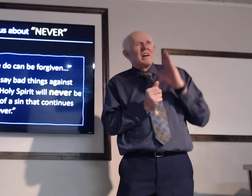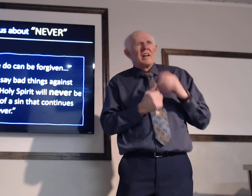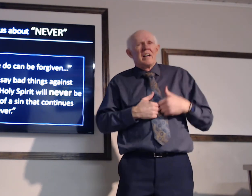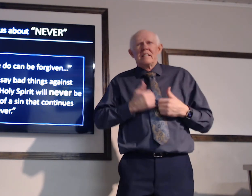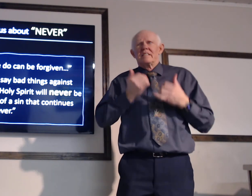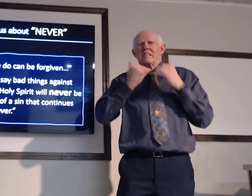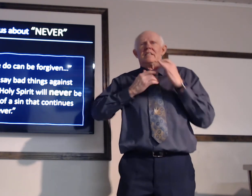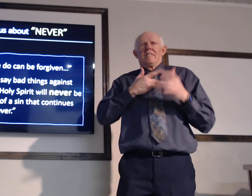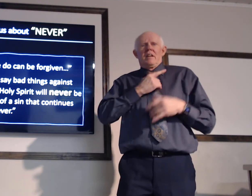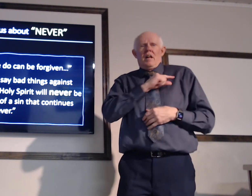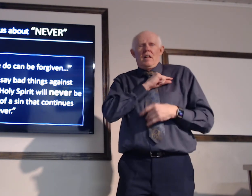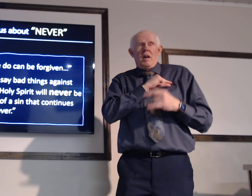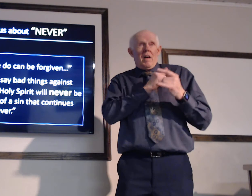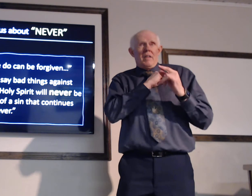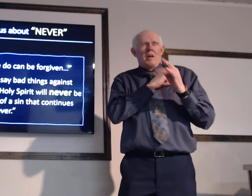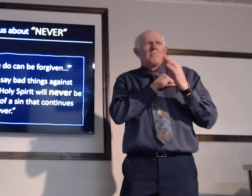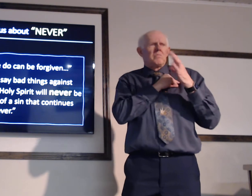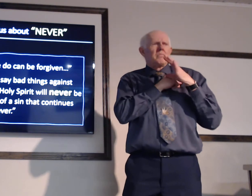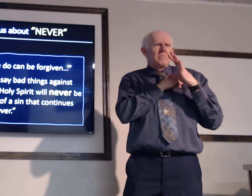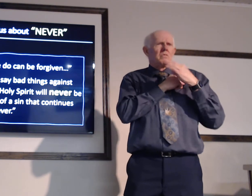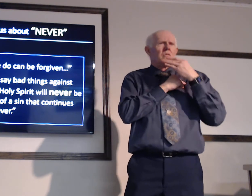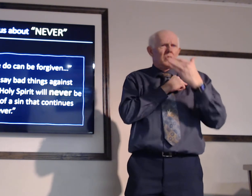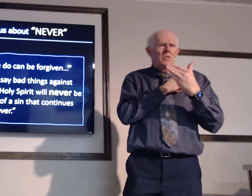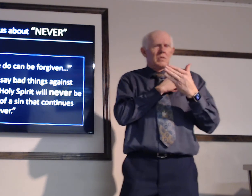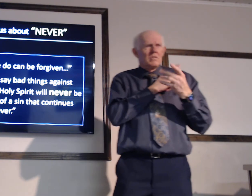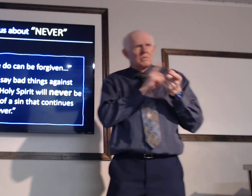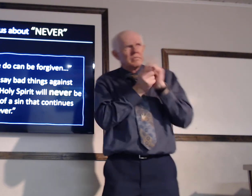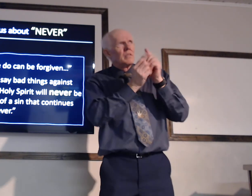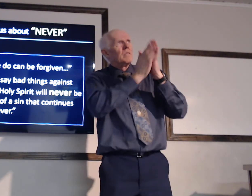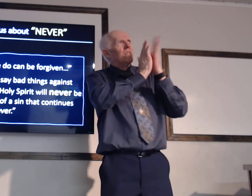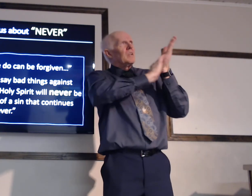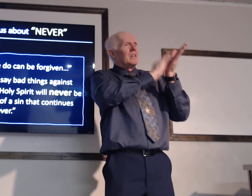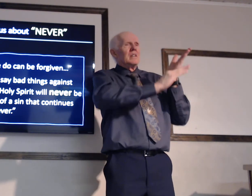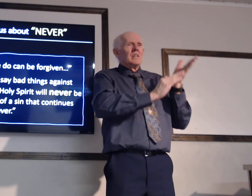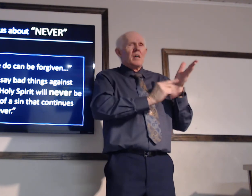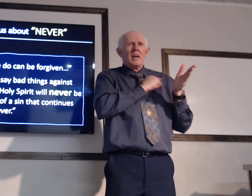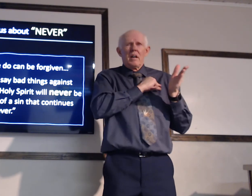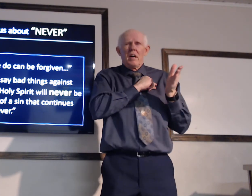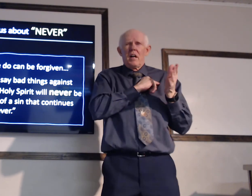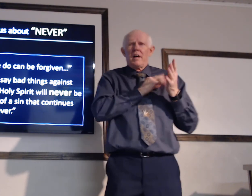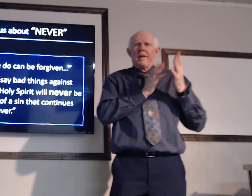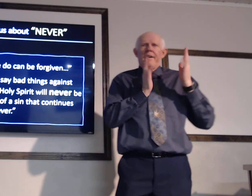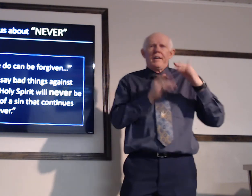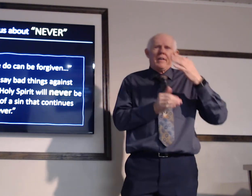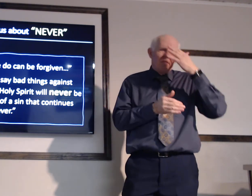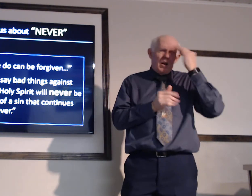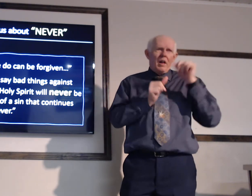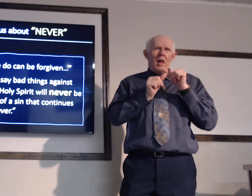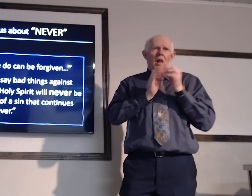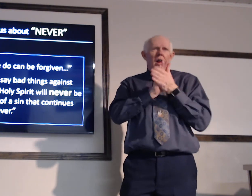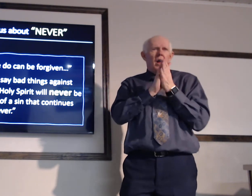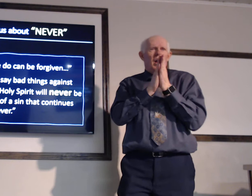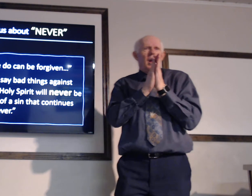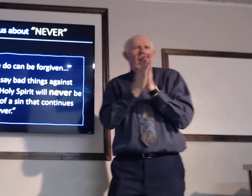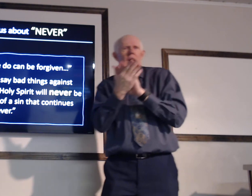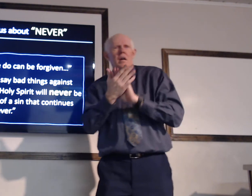who say bad things against them. They will be guilty. We can, if we're guilty, we can change, we can ask for forgiveness.